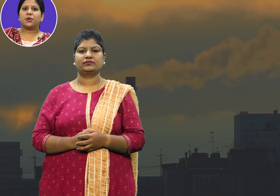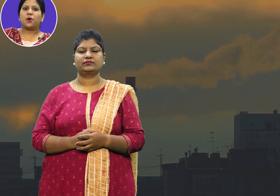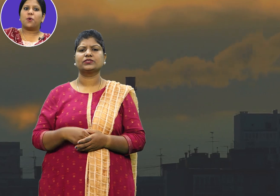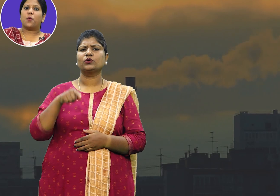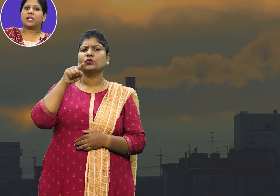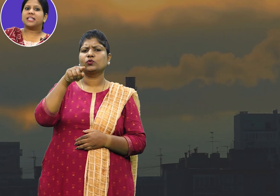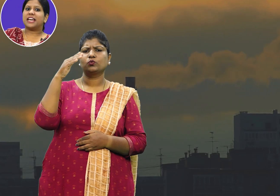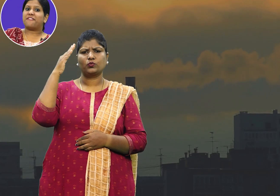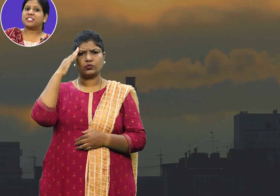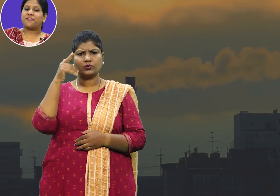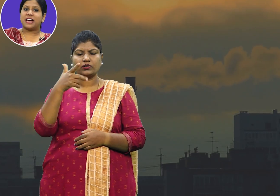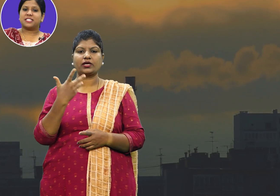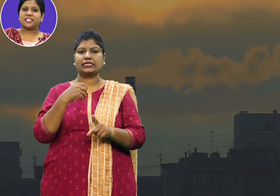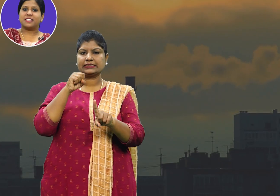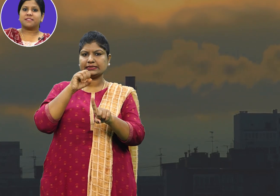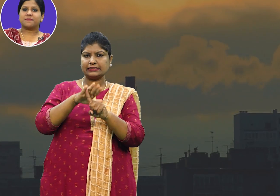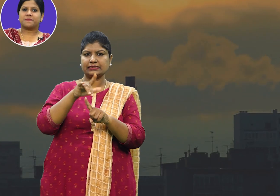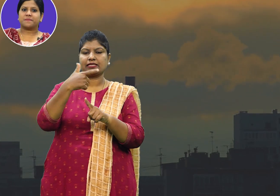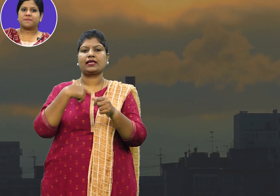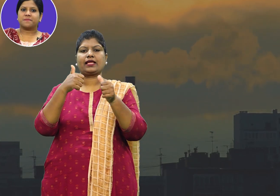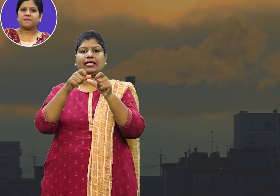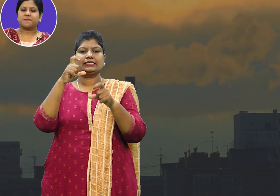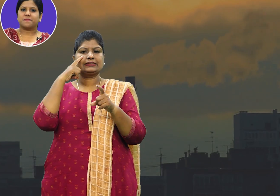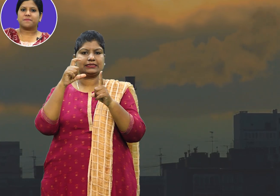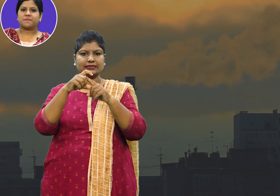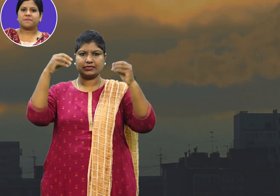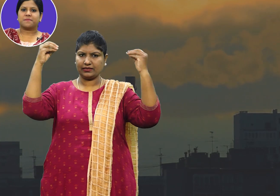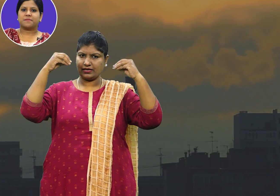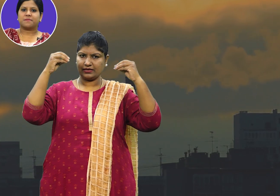Do you know what are the effects of acid rain?